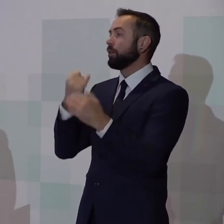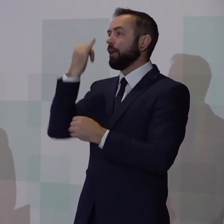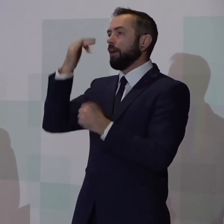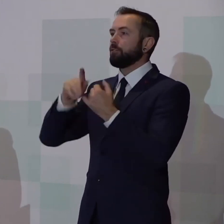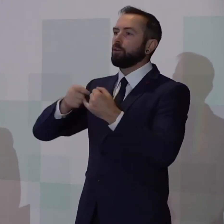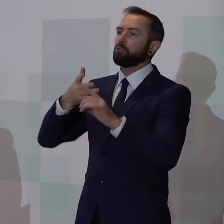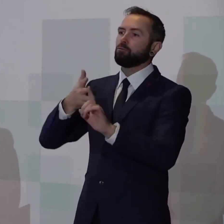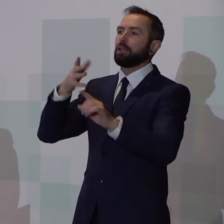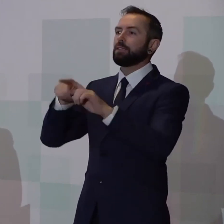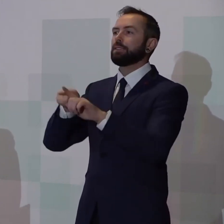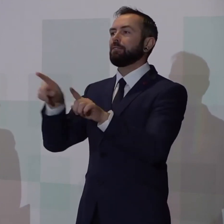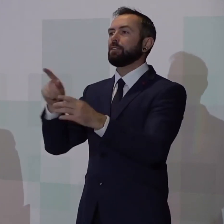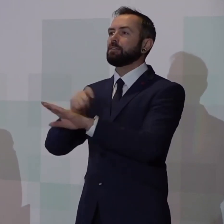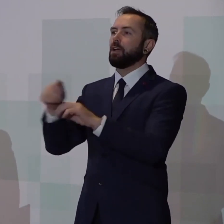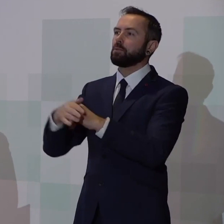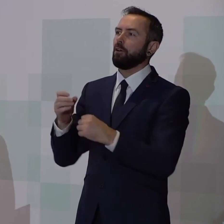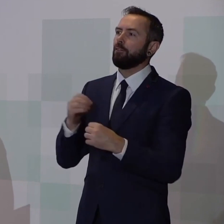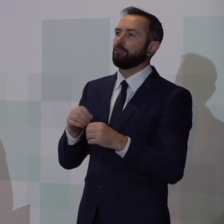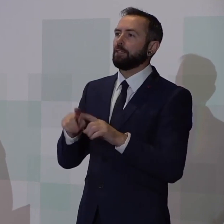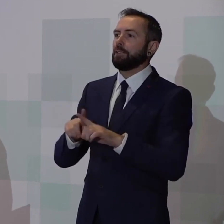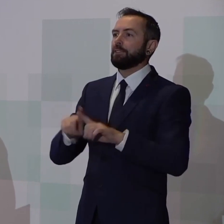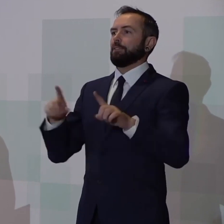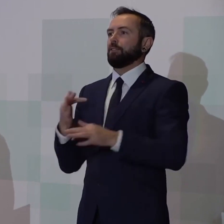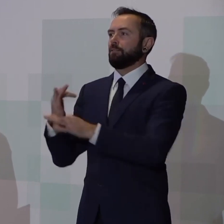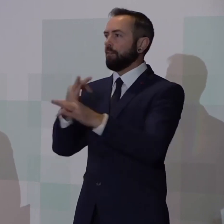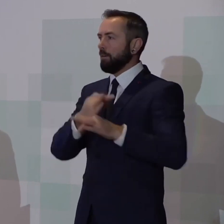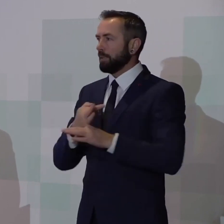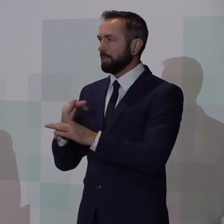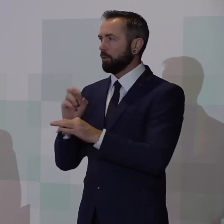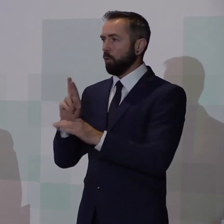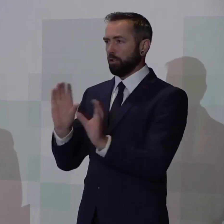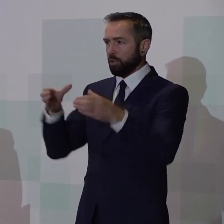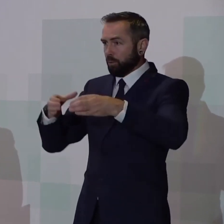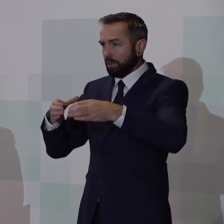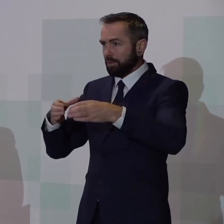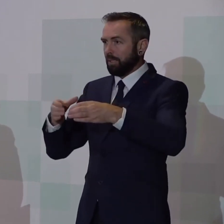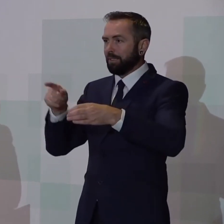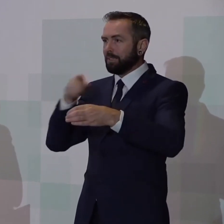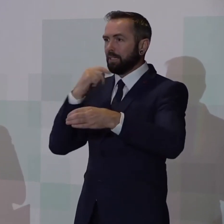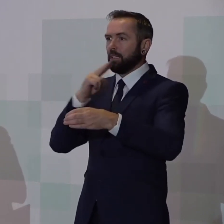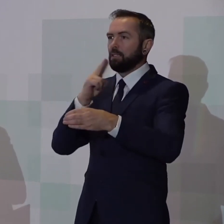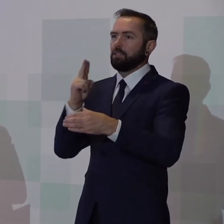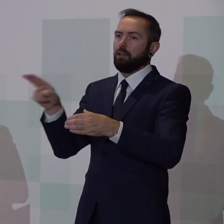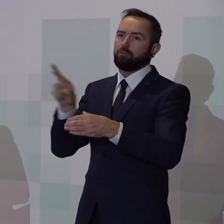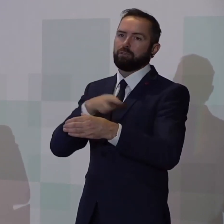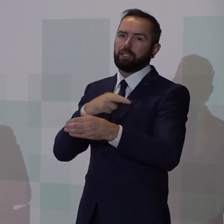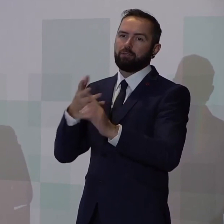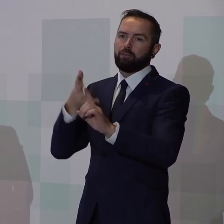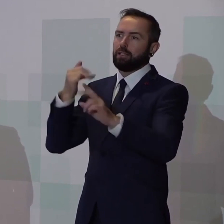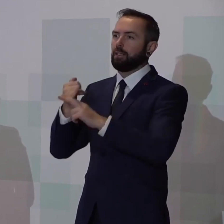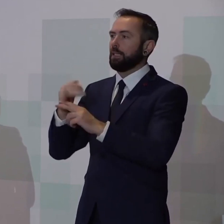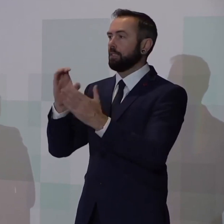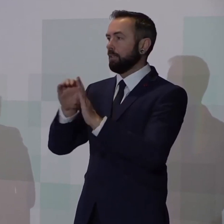to recognise different kinds of de facto families or units, they said, was not something that was recognised in